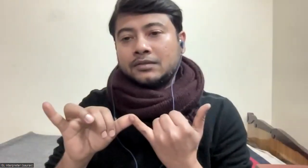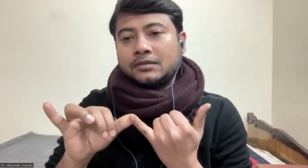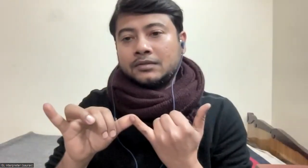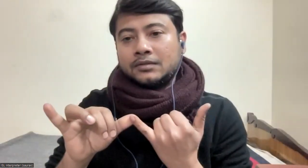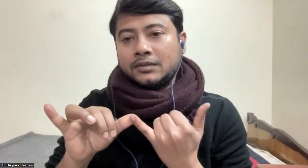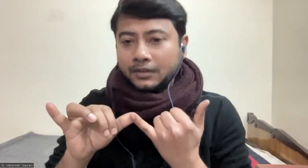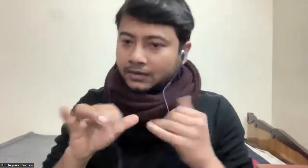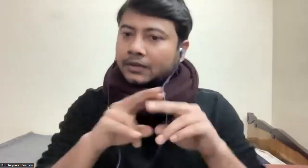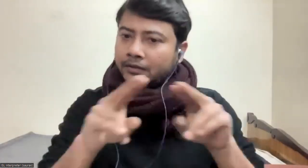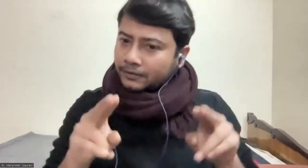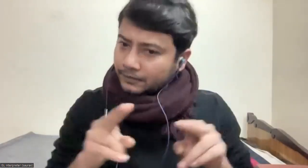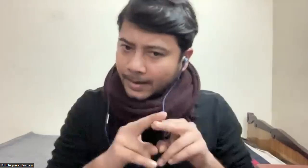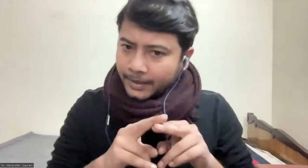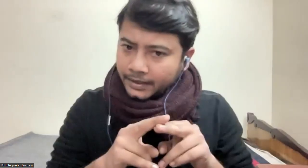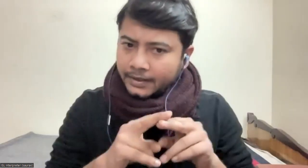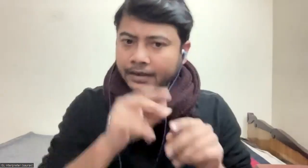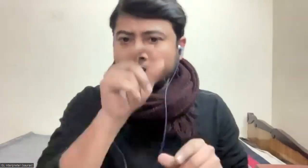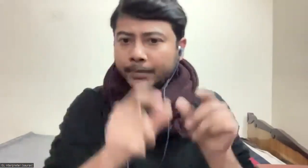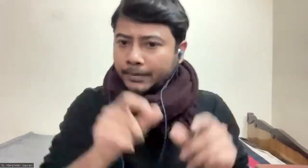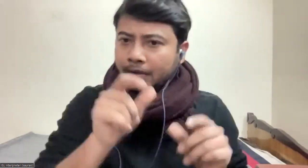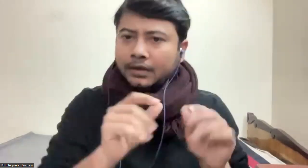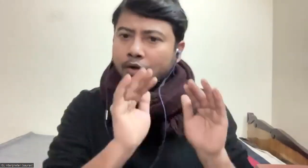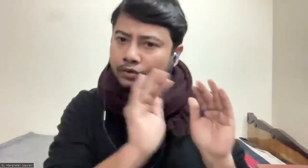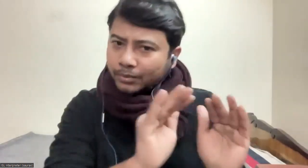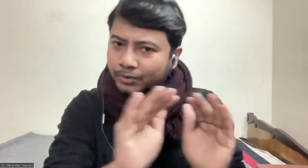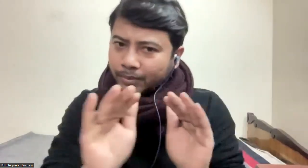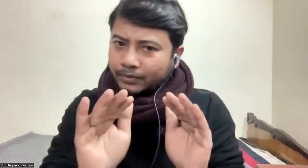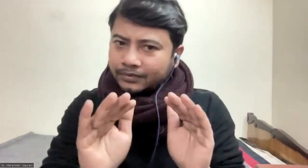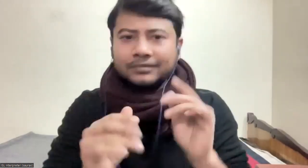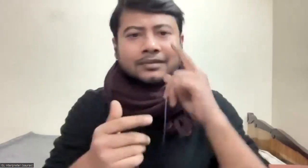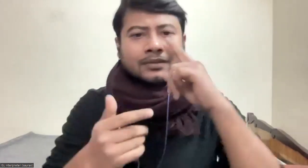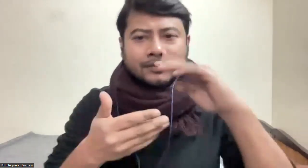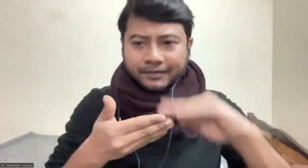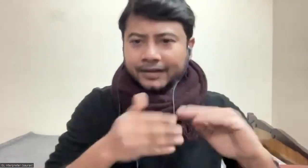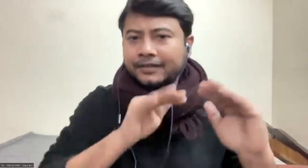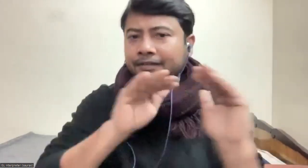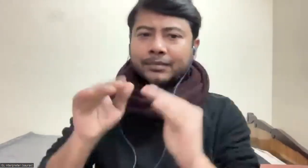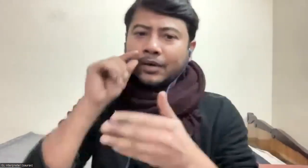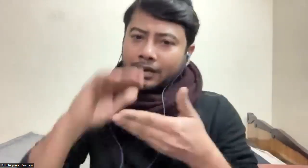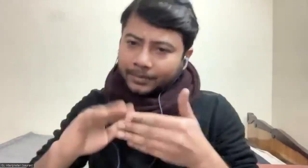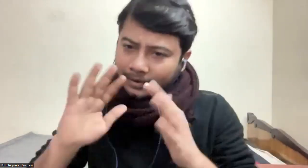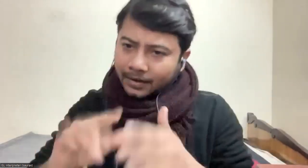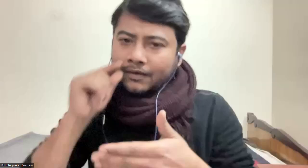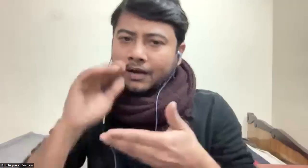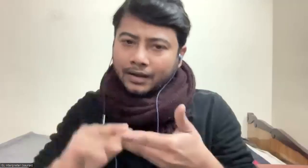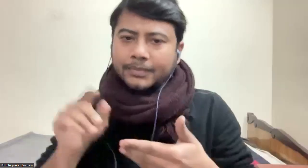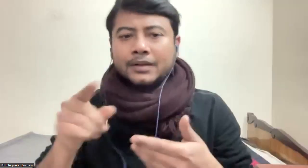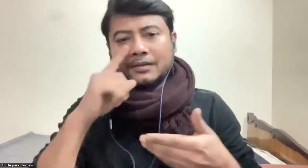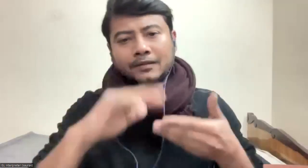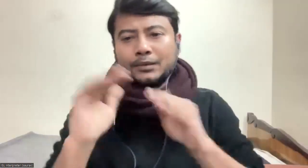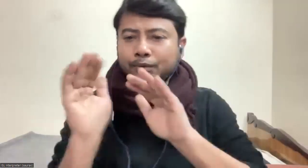serving our family members. You know, a wife is serving the husband, husband is serving the wife, and both are serving the